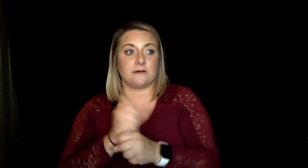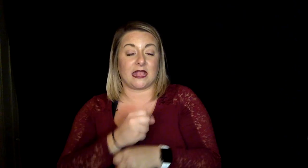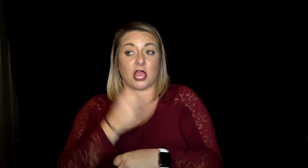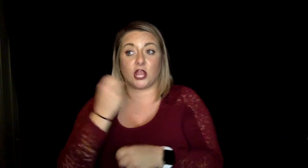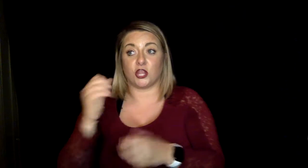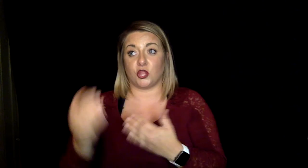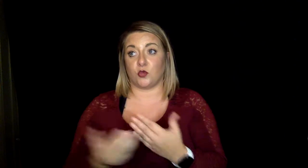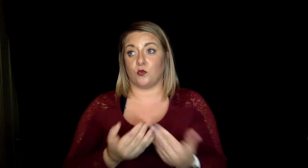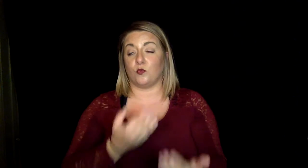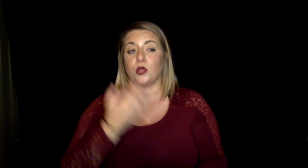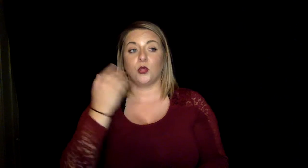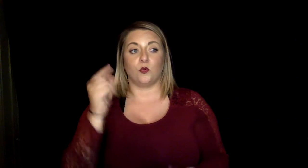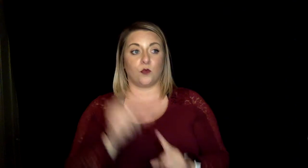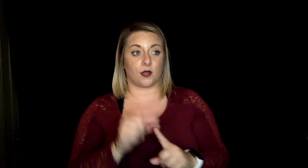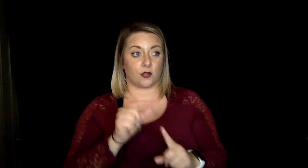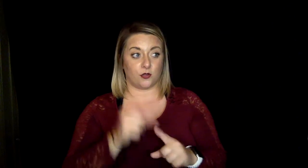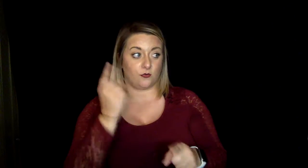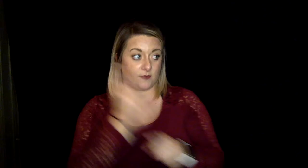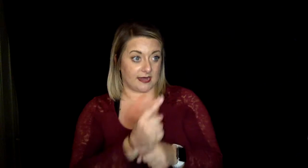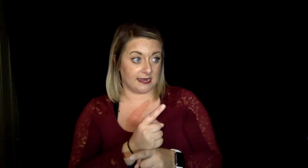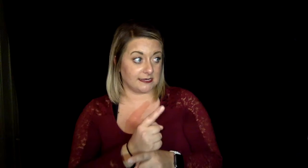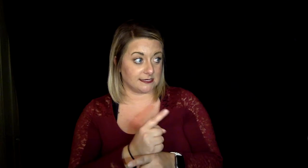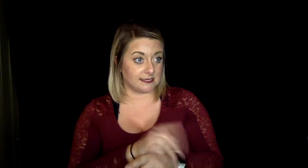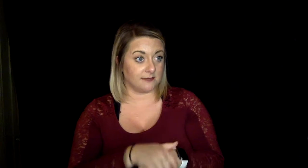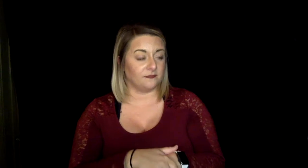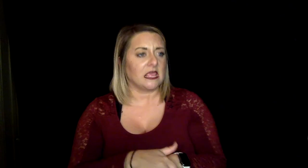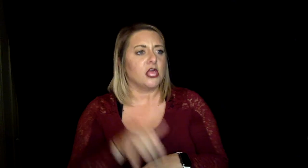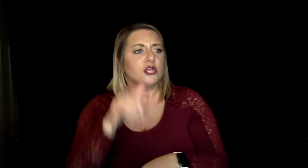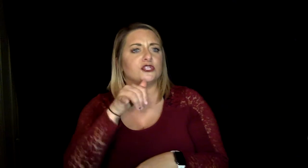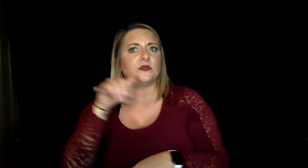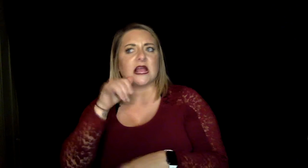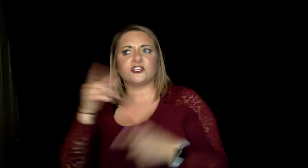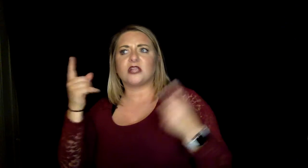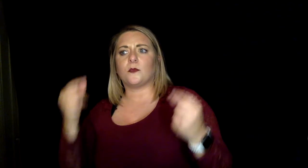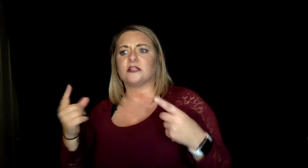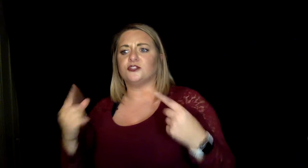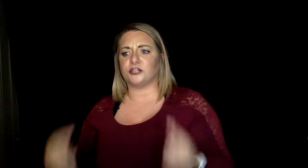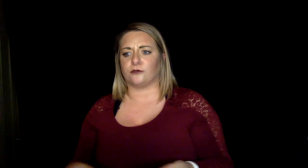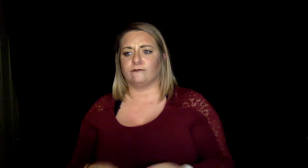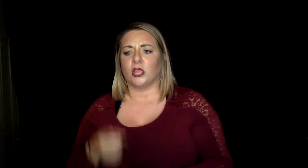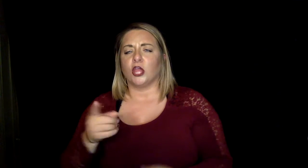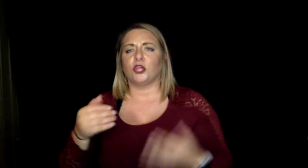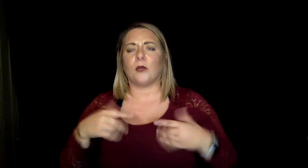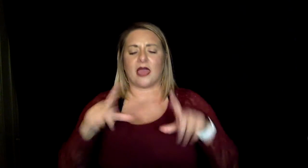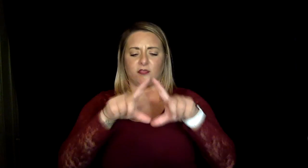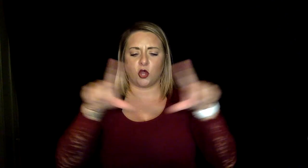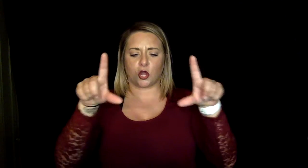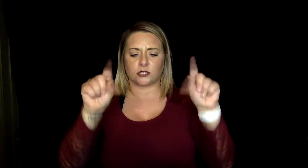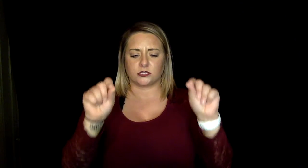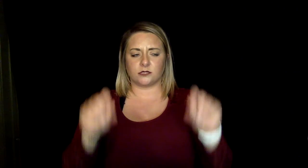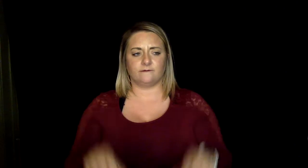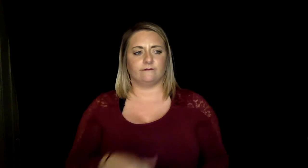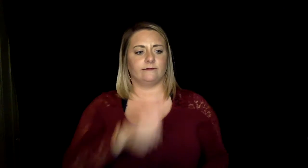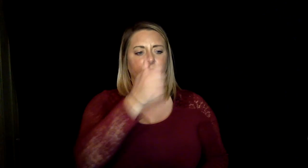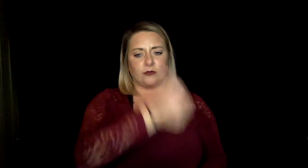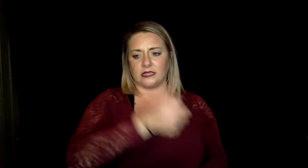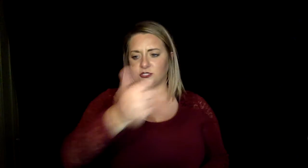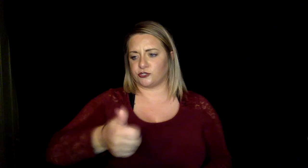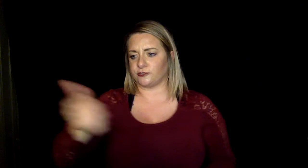make a new word, right? So yesterday, what did you do? You had the cards. You each